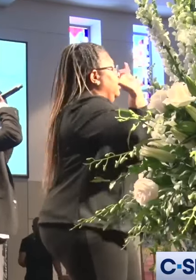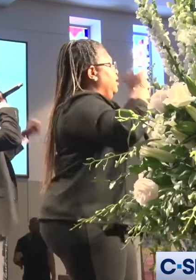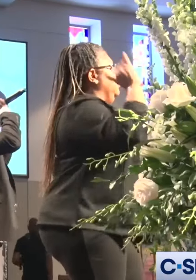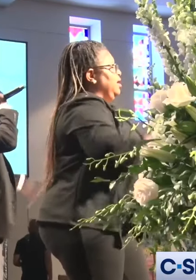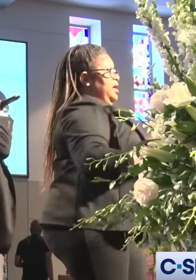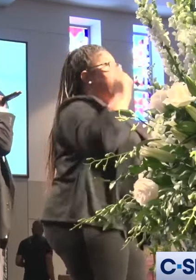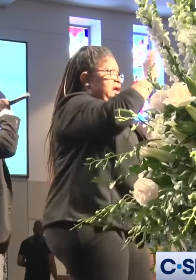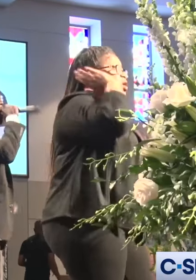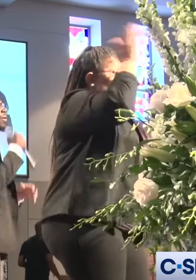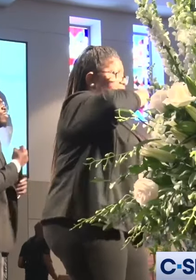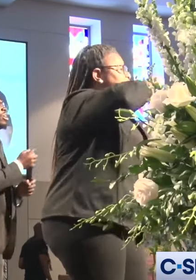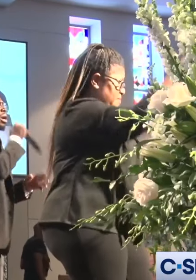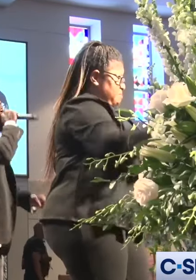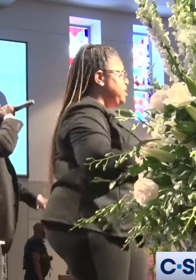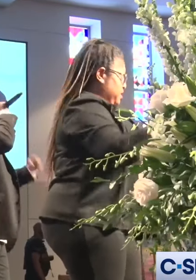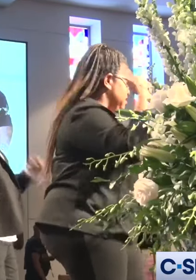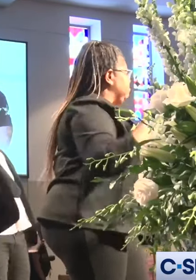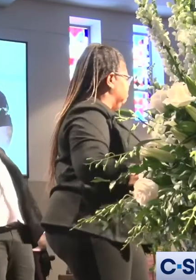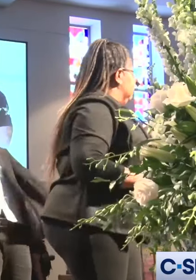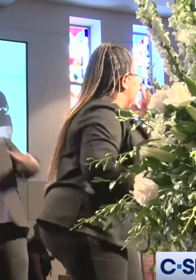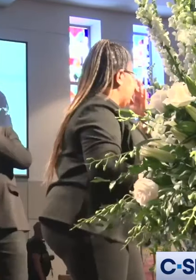feel like I can do?